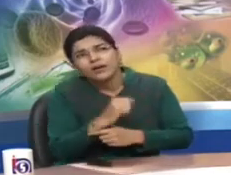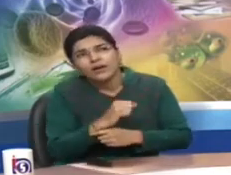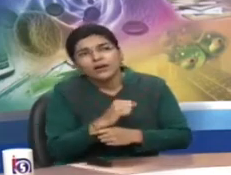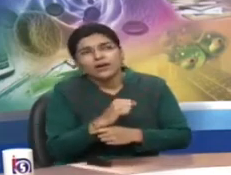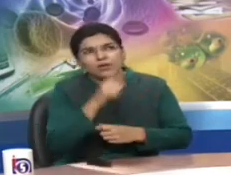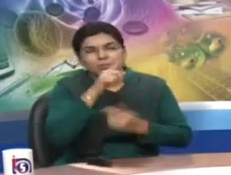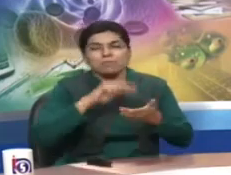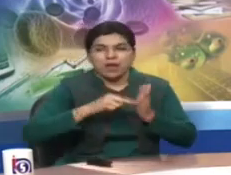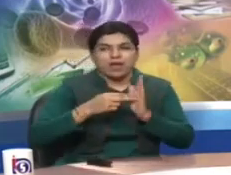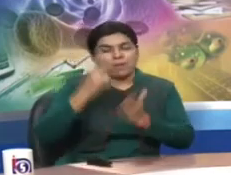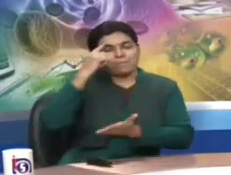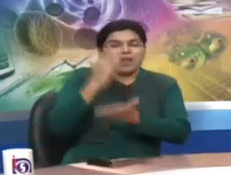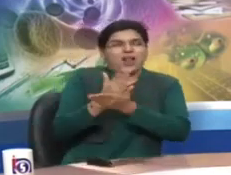Will you believe it?